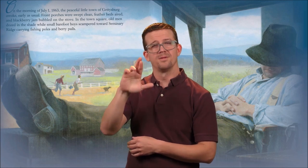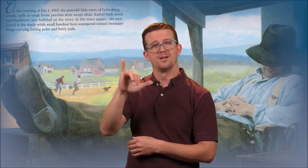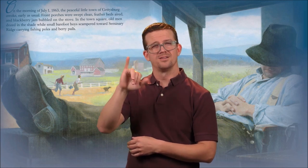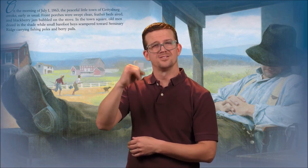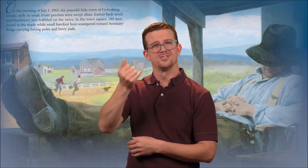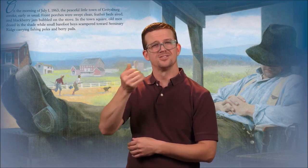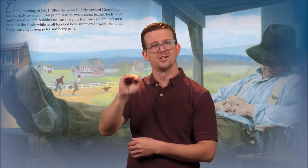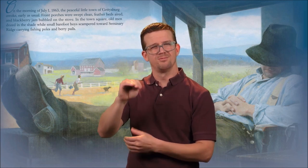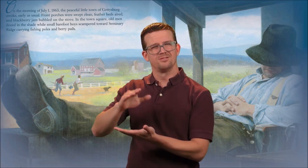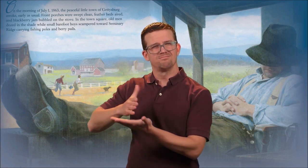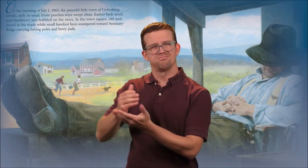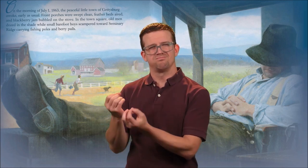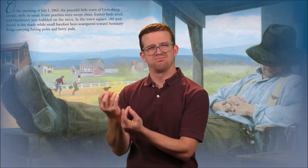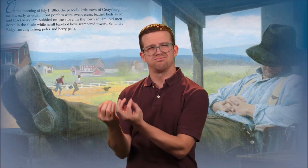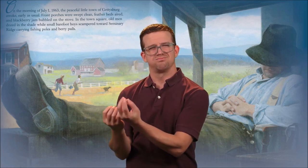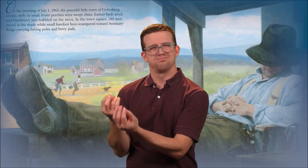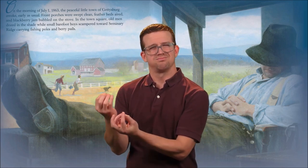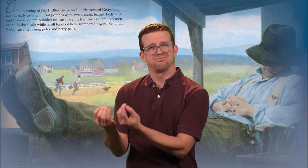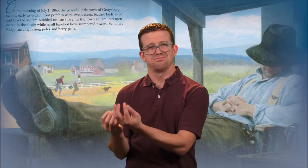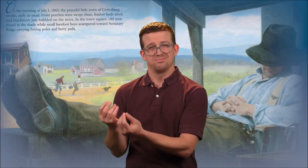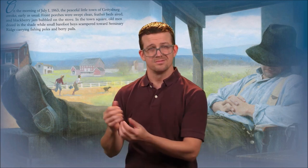bubbled on the stove.